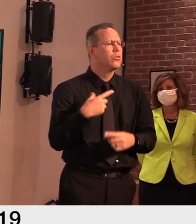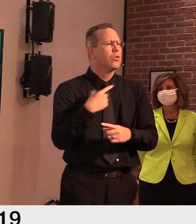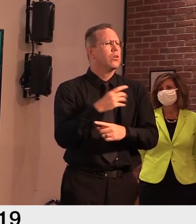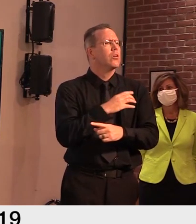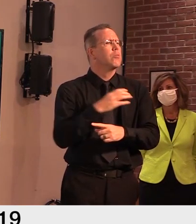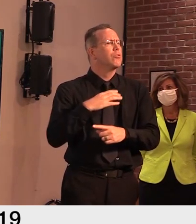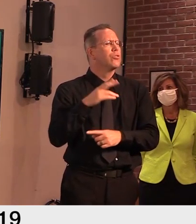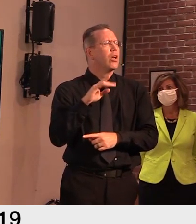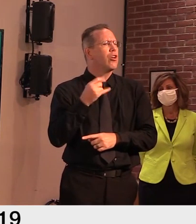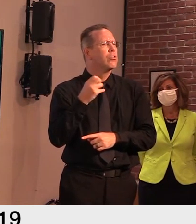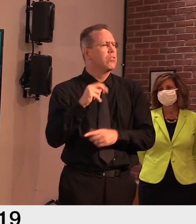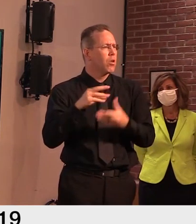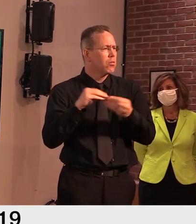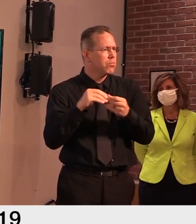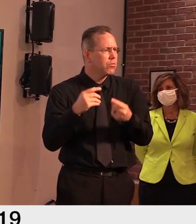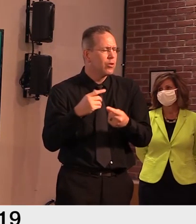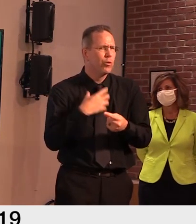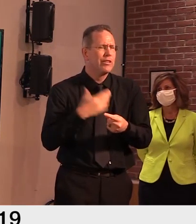I believe.